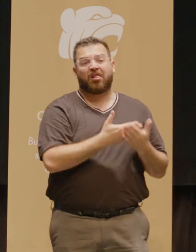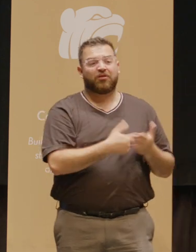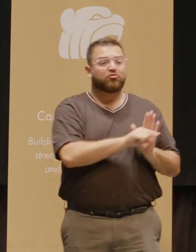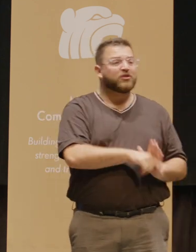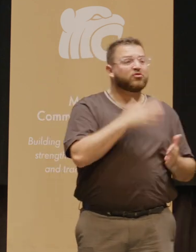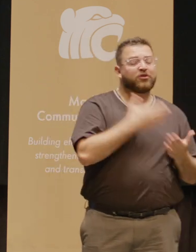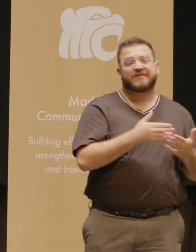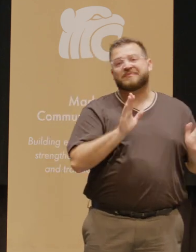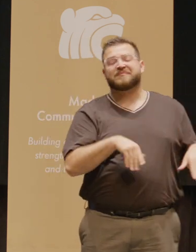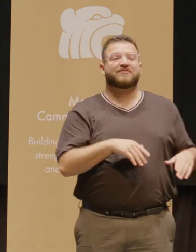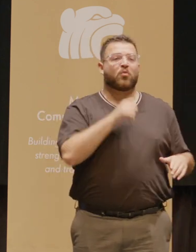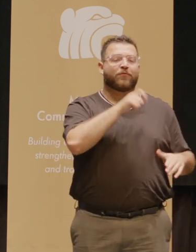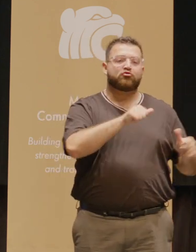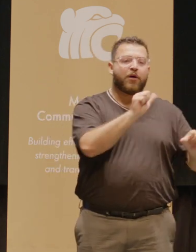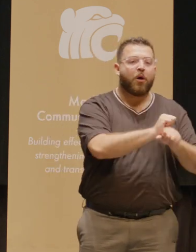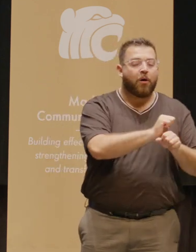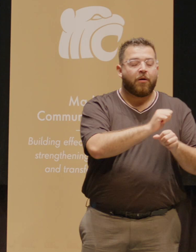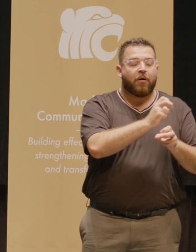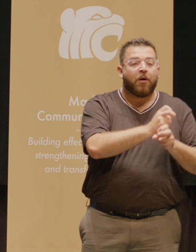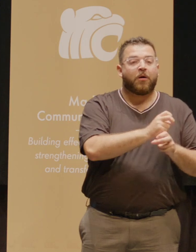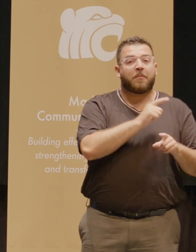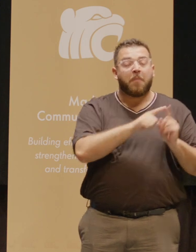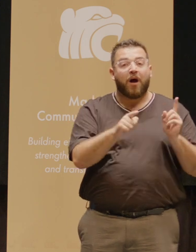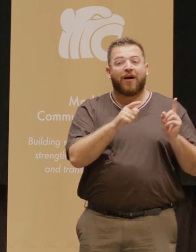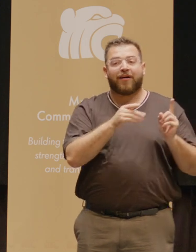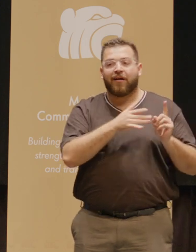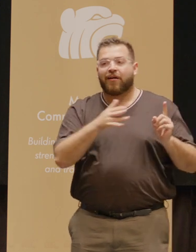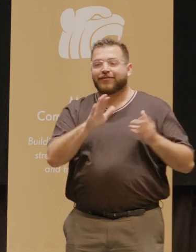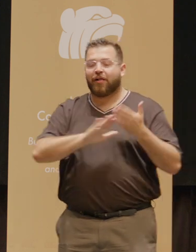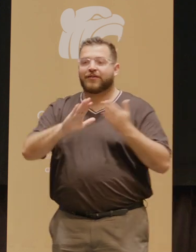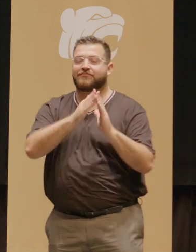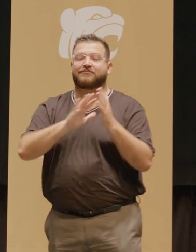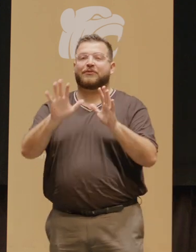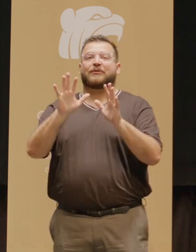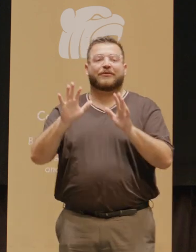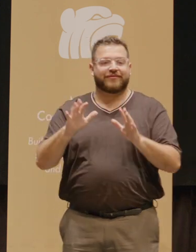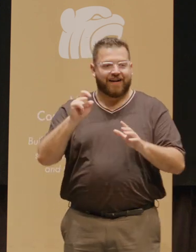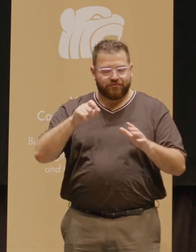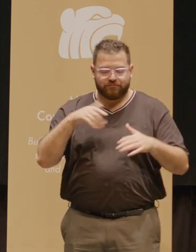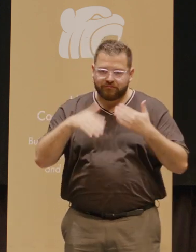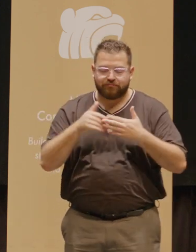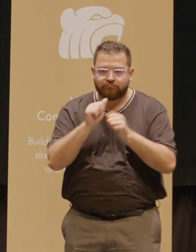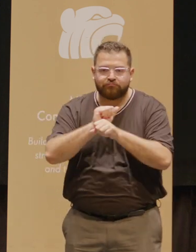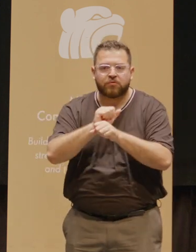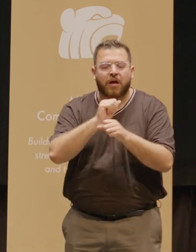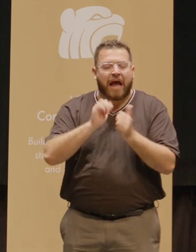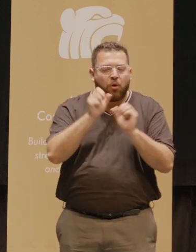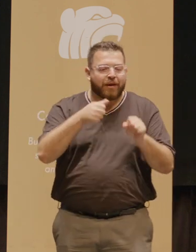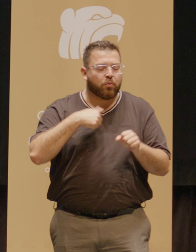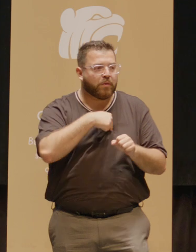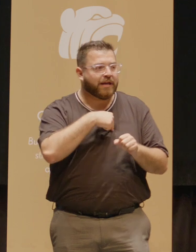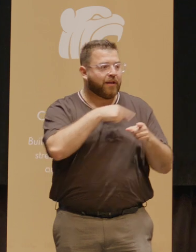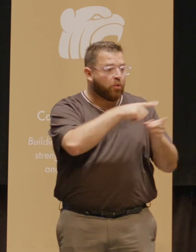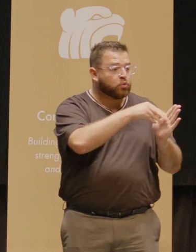college. And so they didn't go the pathway that we've all had the opportunity to go. And so how do we get them back into school?